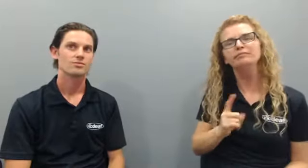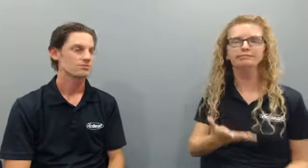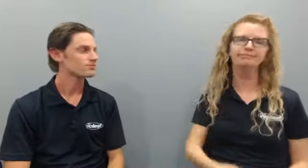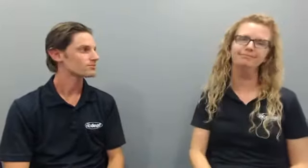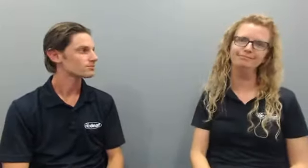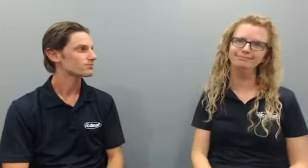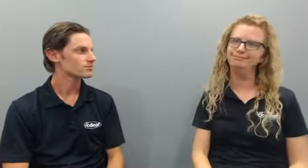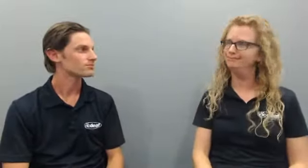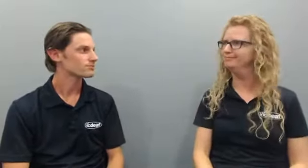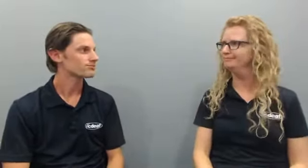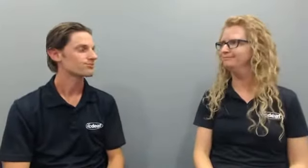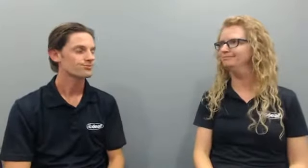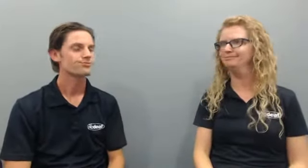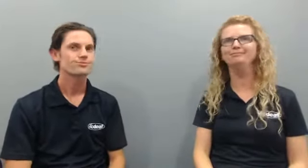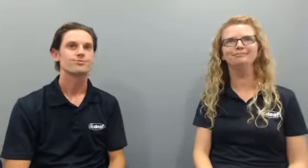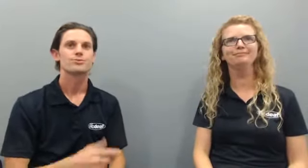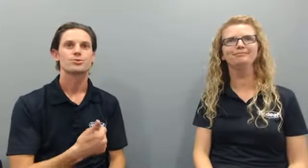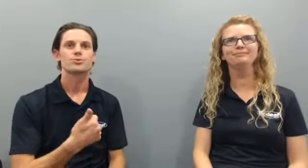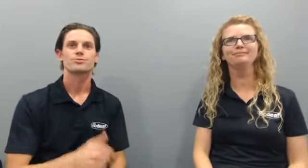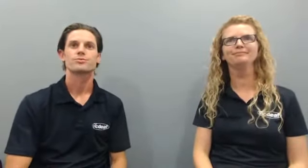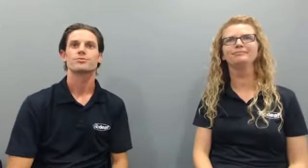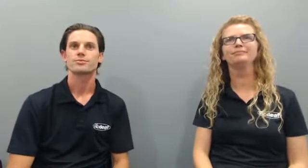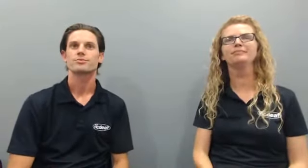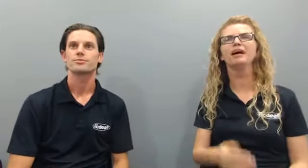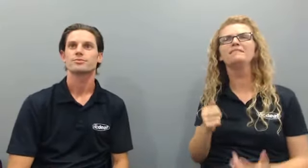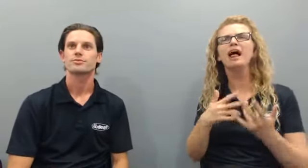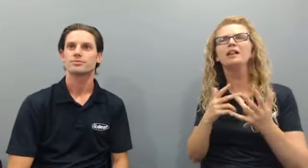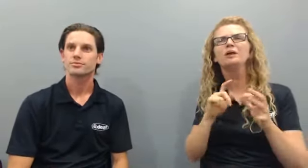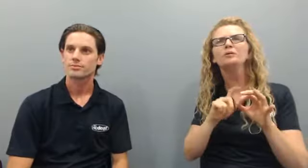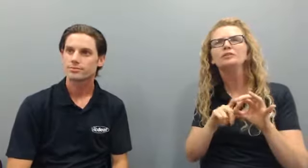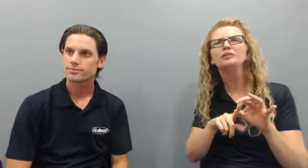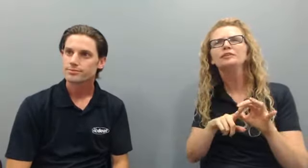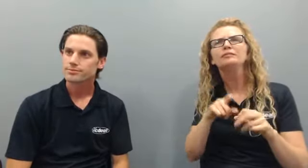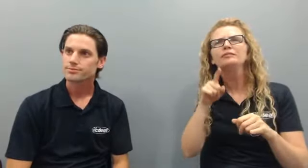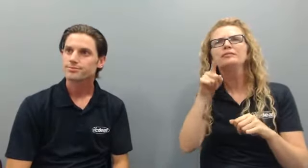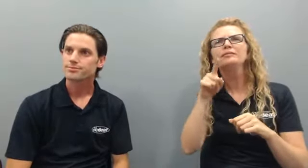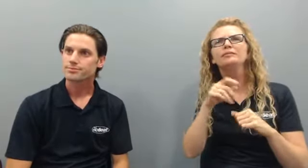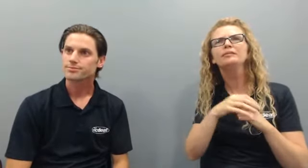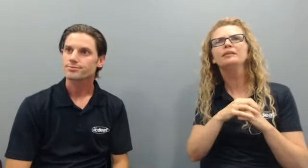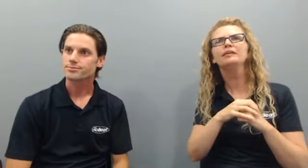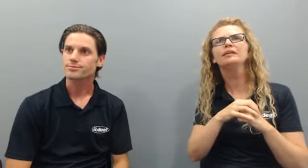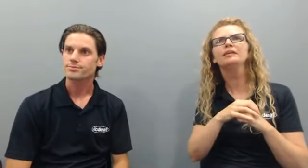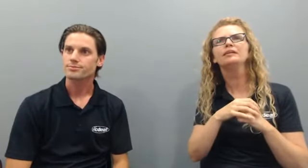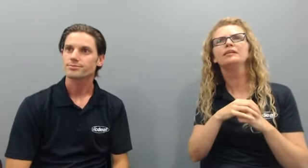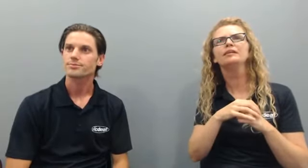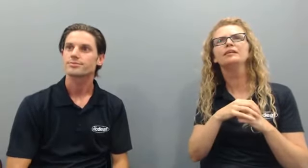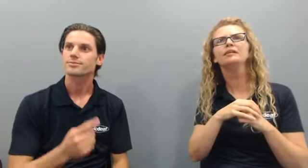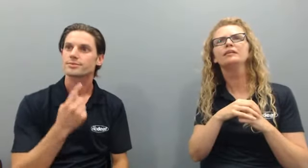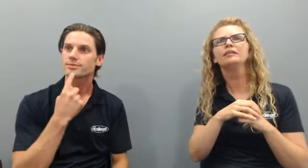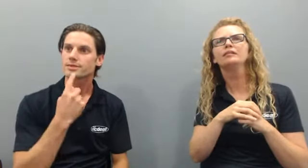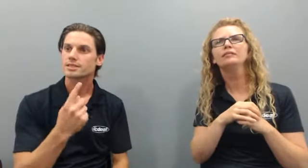explain why you're using your money, then you can be appropriately allocated those funds.